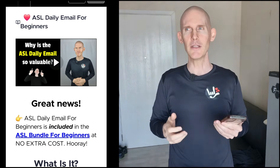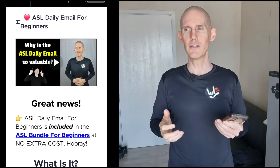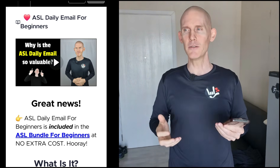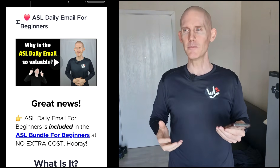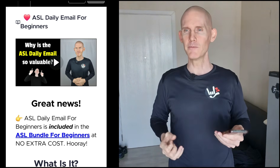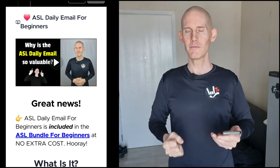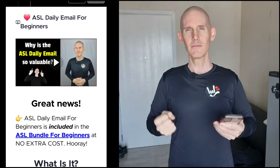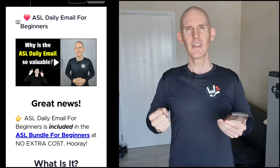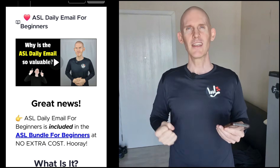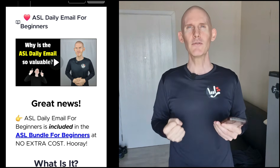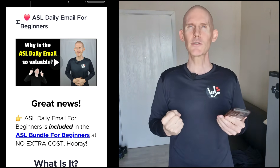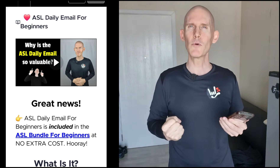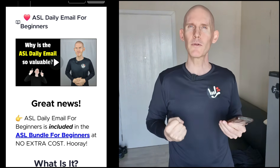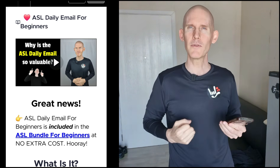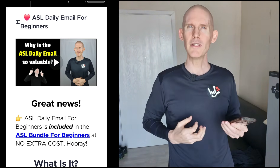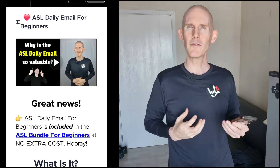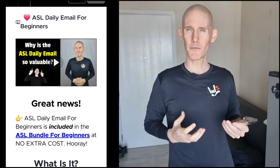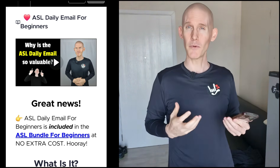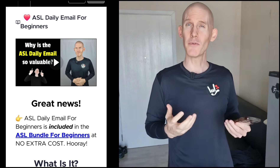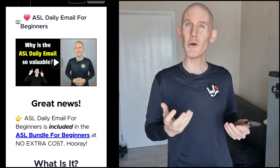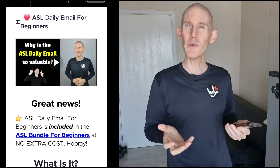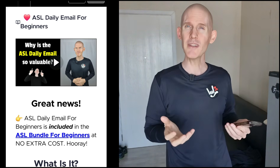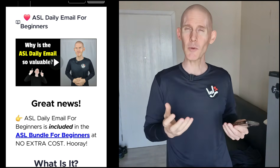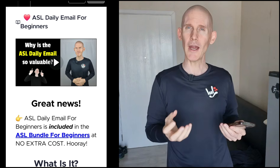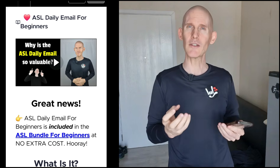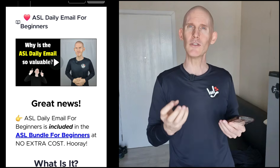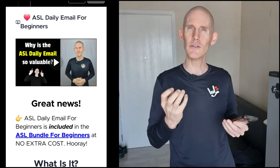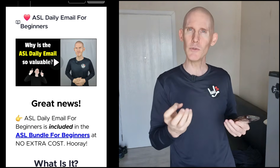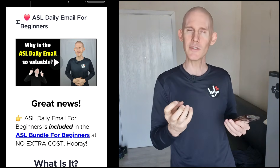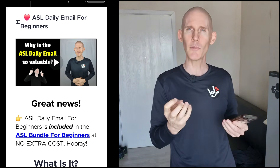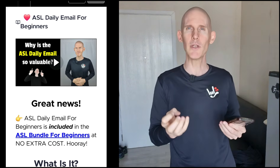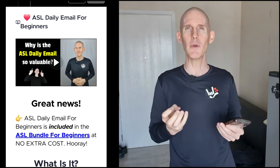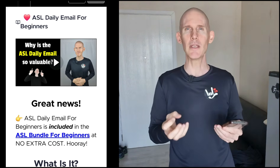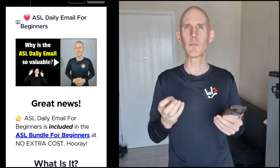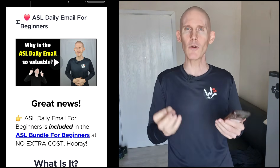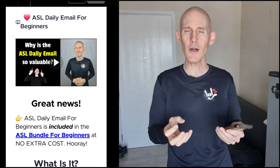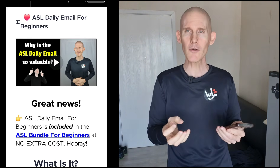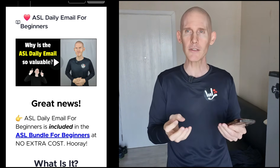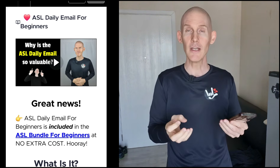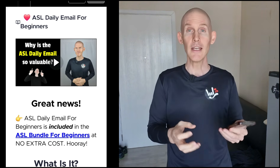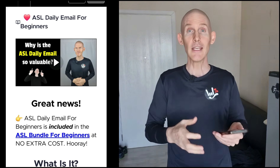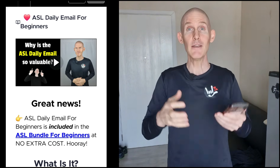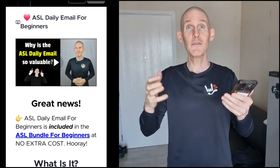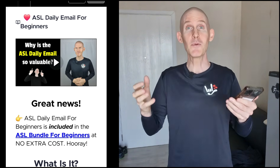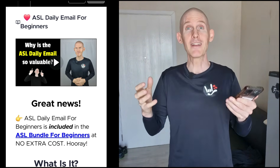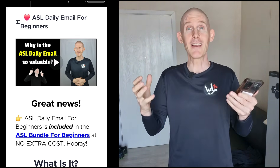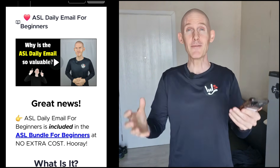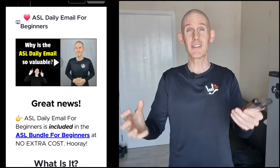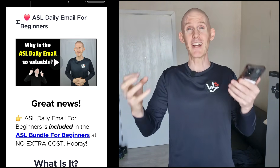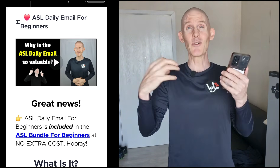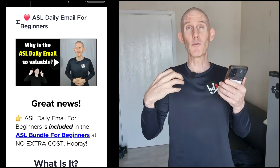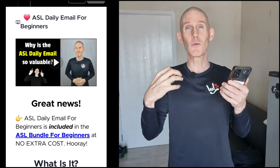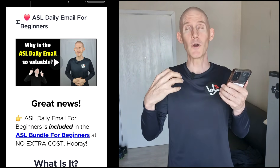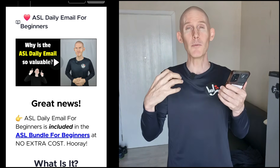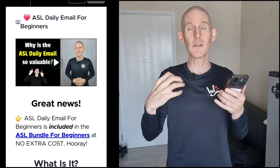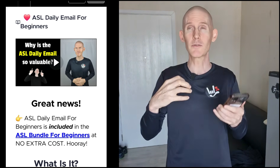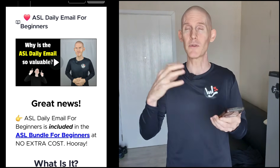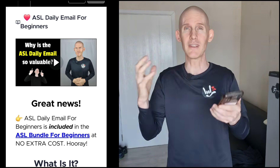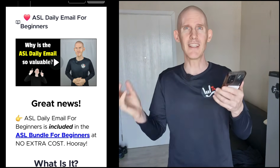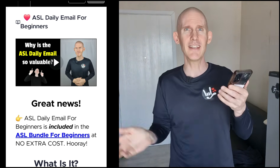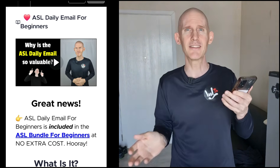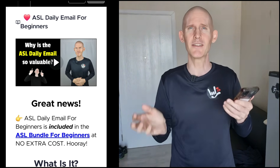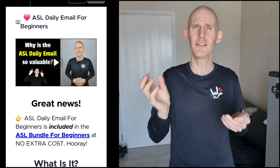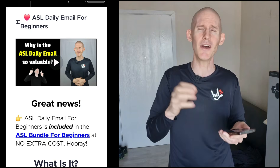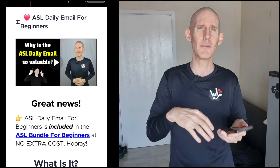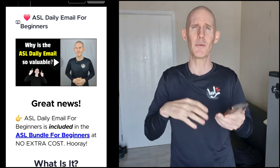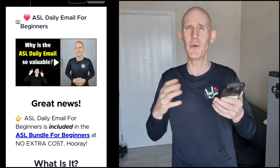fantastic way to give us more a feeling of fulfillment, that we're actually doing something and making progress, even when life is kind of overwhelming us with